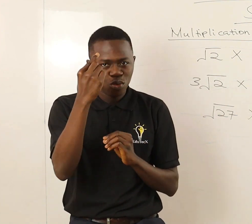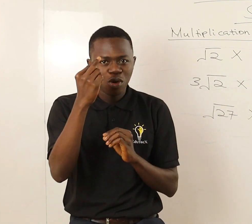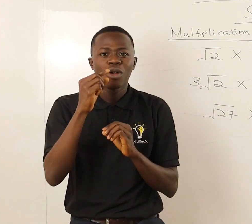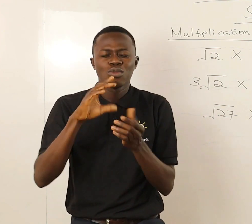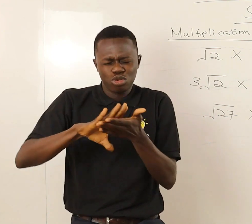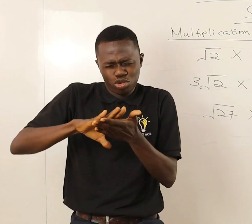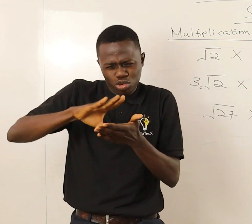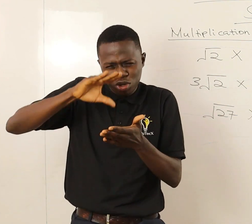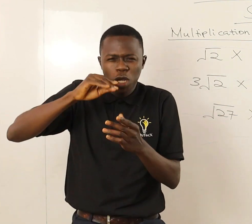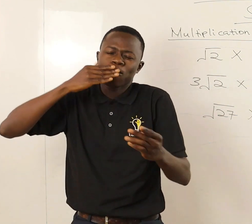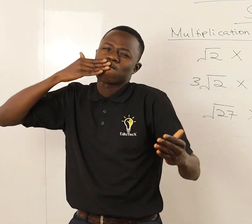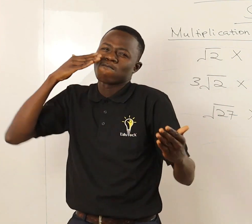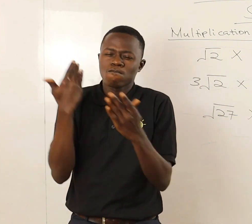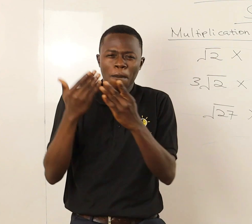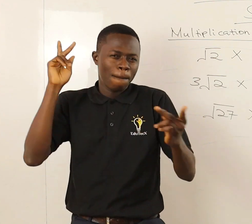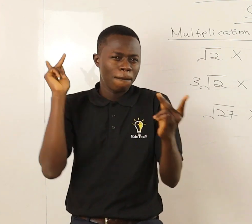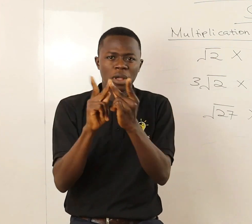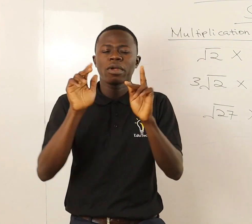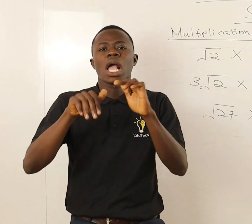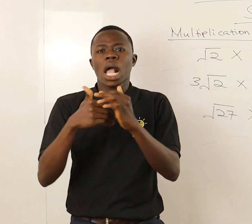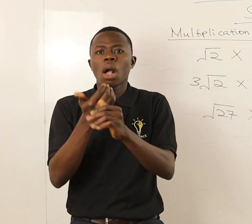or in the course of your schooling?